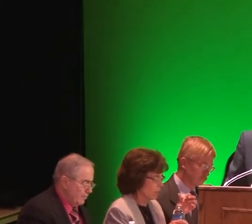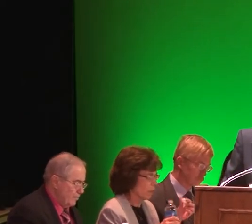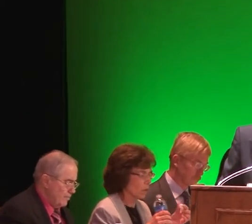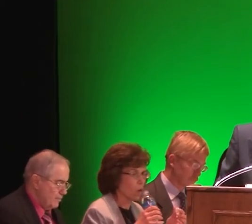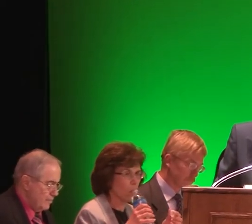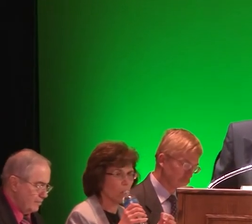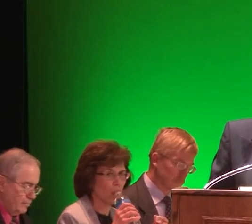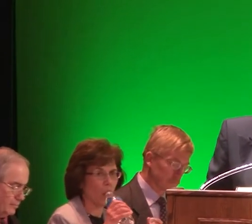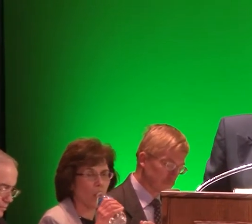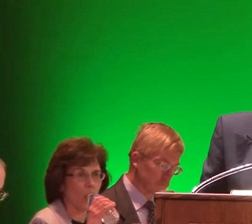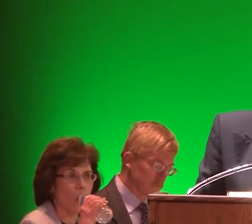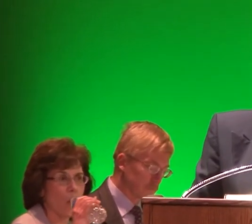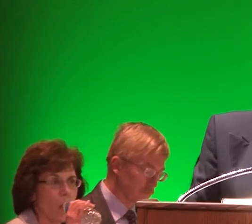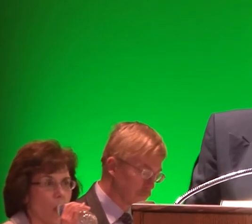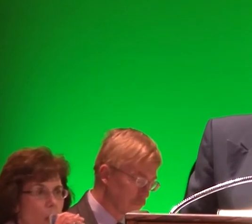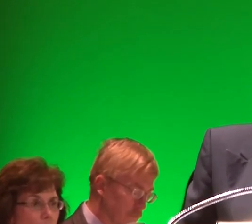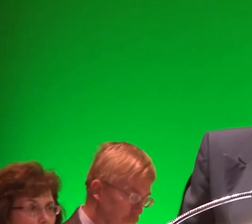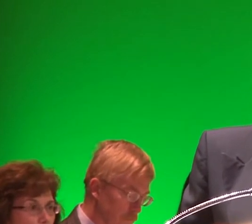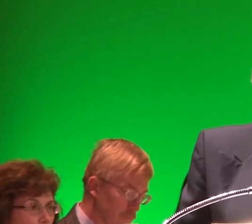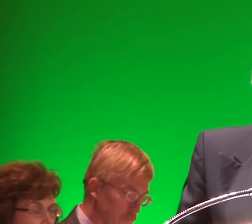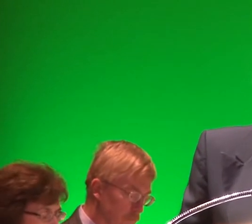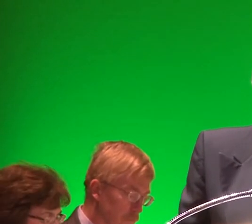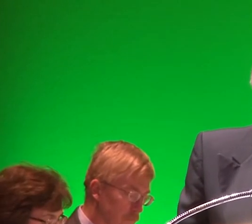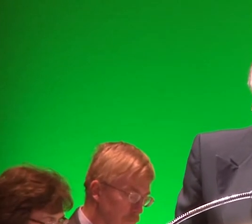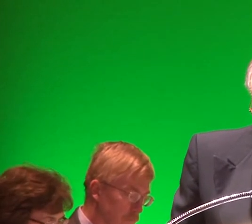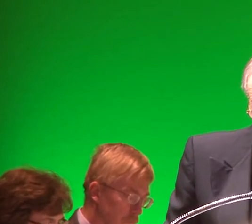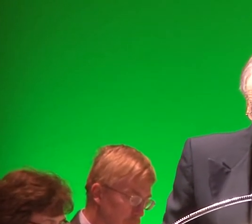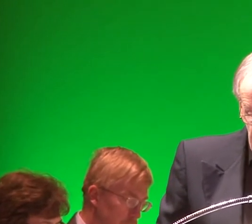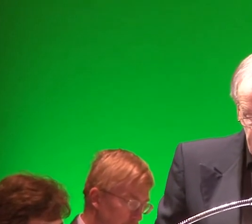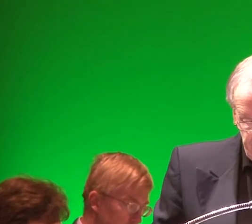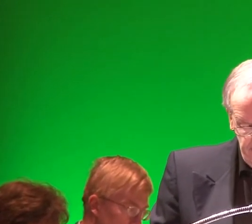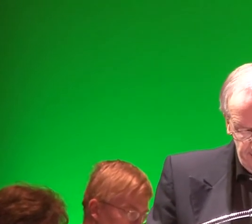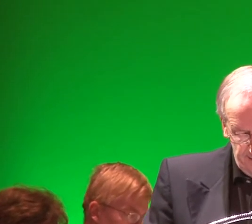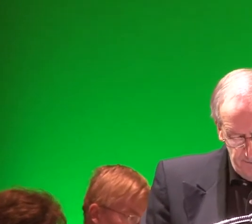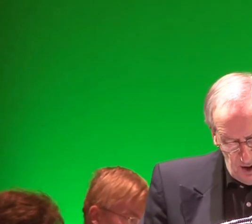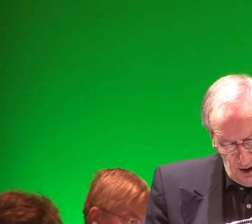gives me great pleasure to welcome you here.